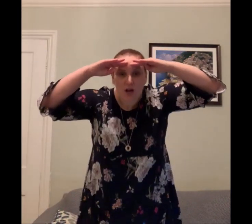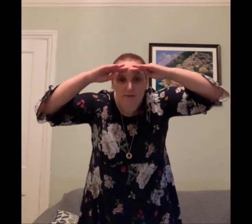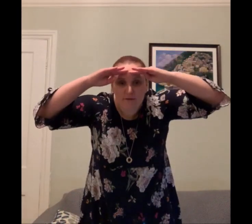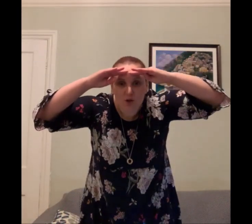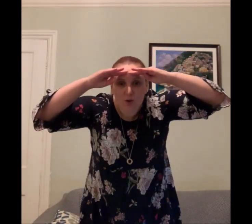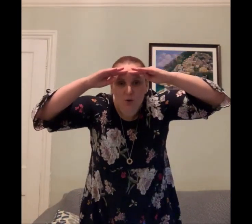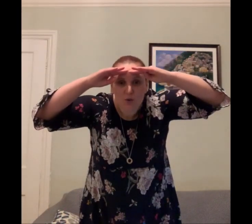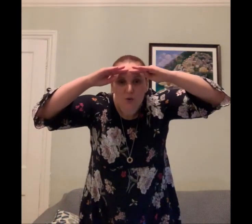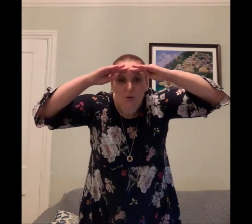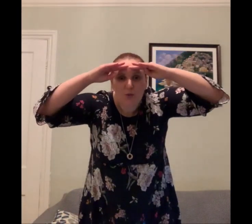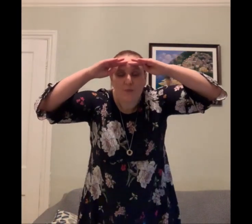colored view,